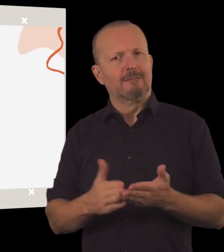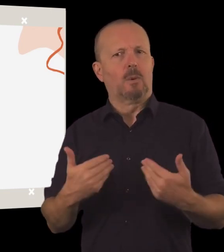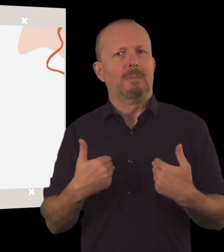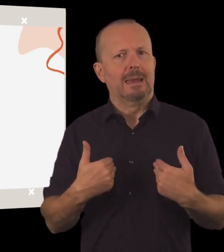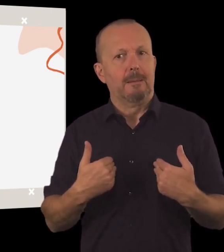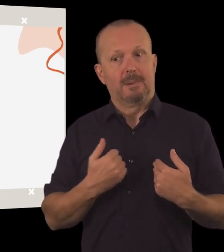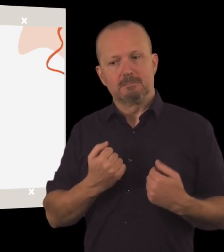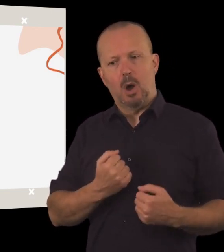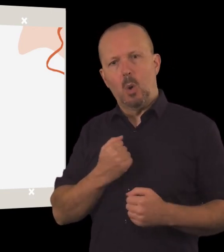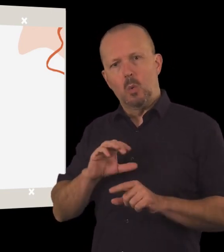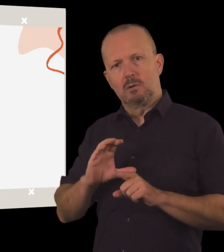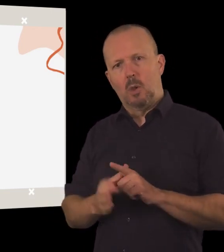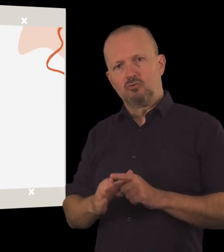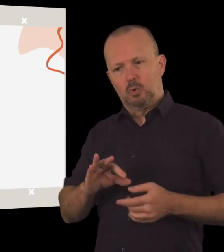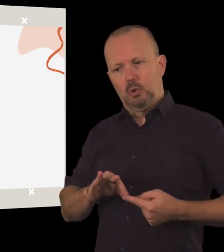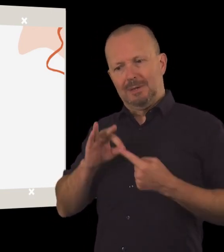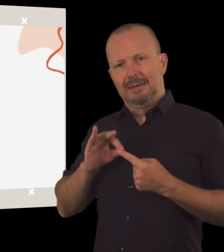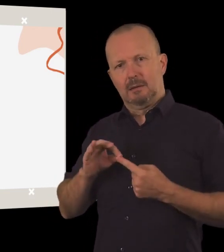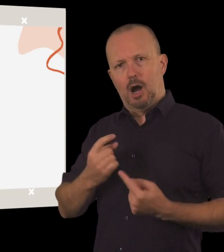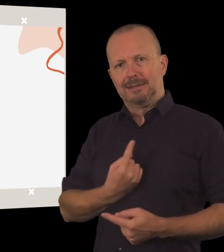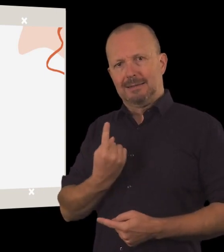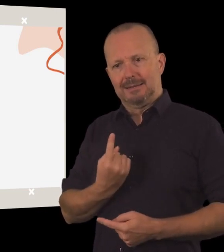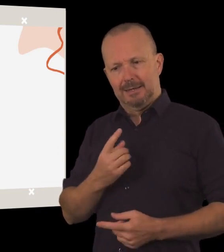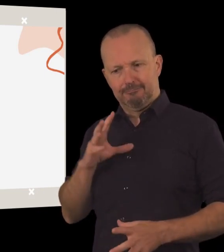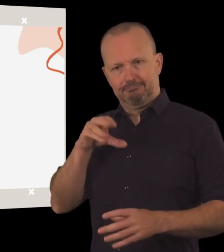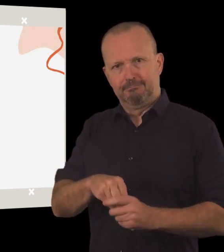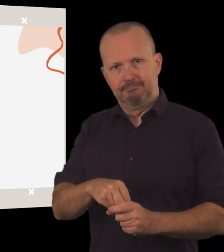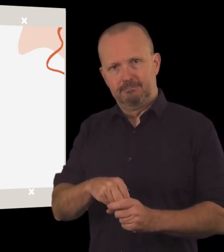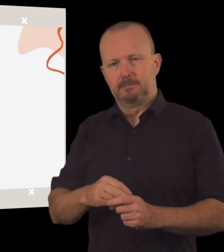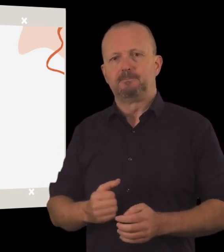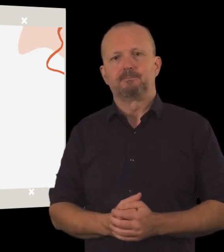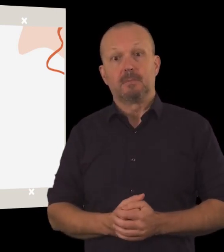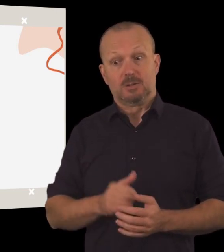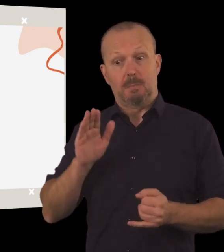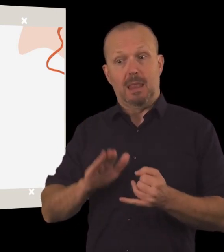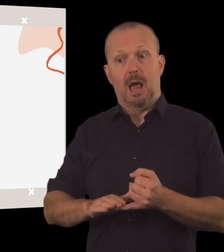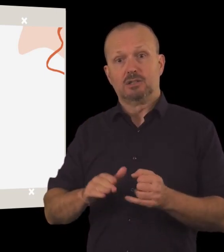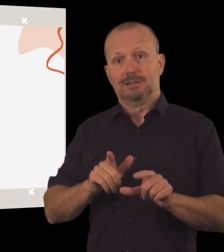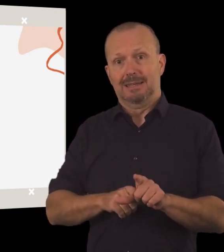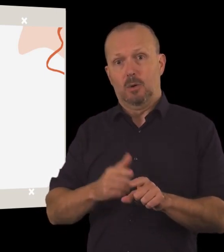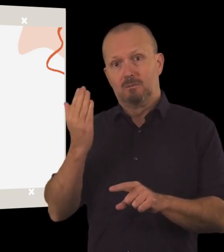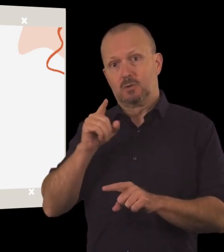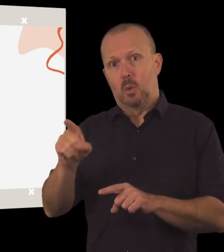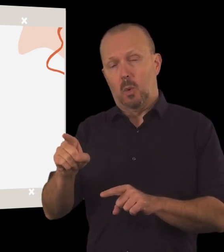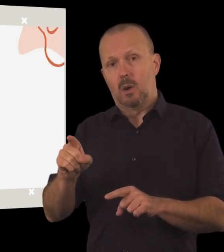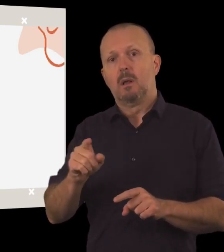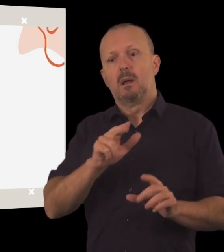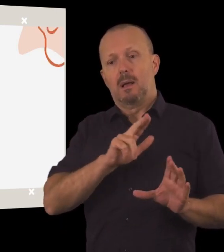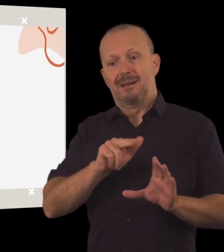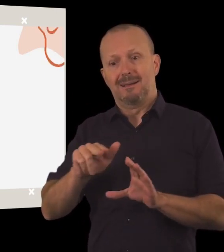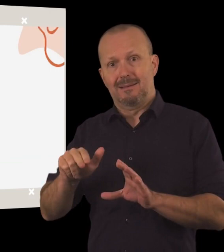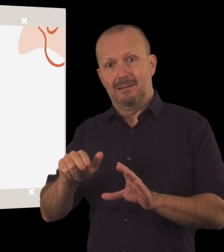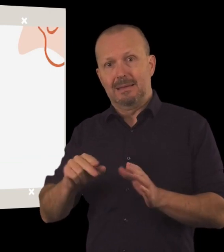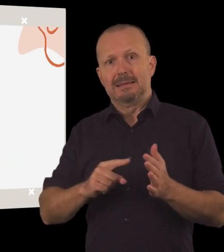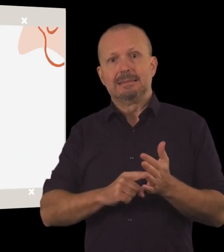was a reflection of my own cultural identity. So the painting series I created in my final year of art school